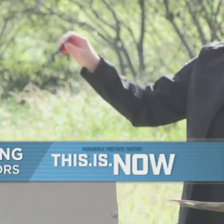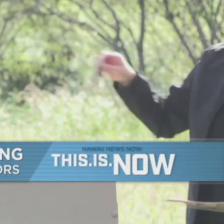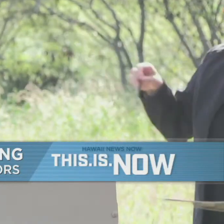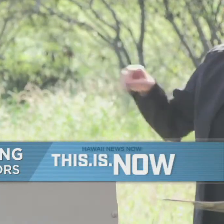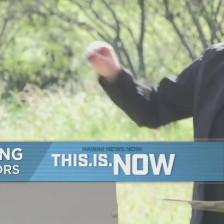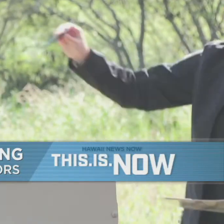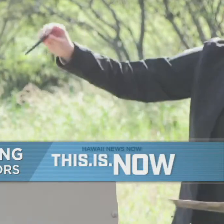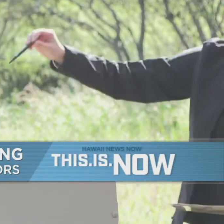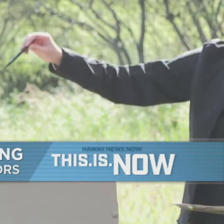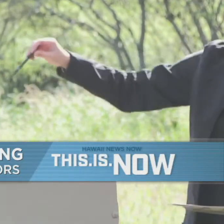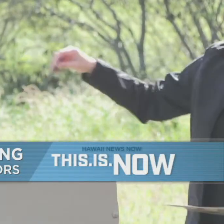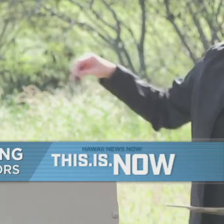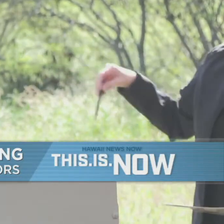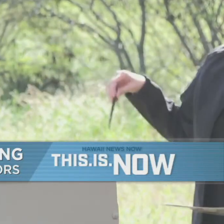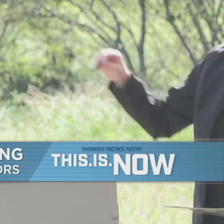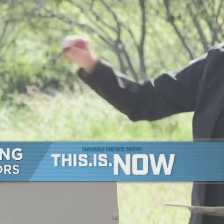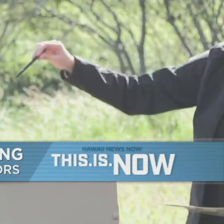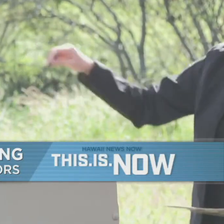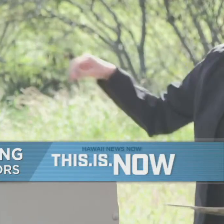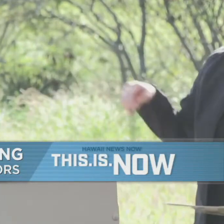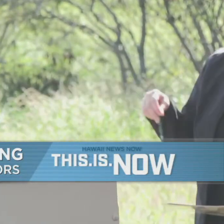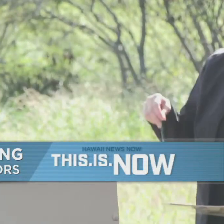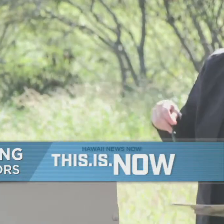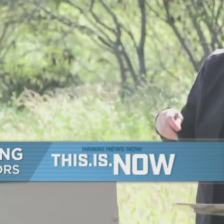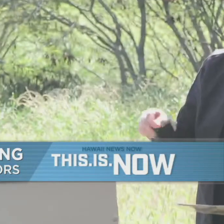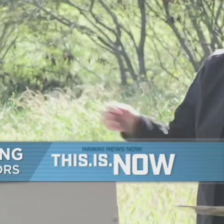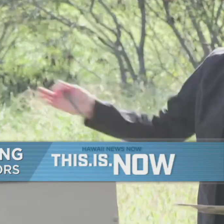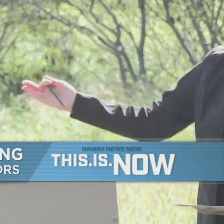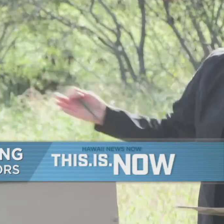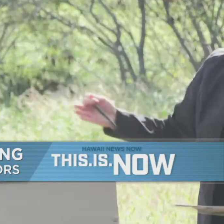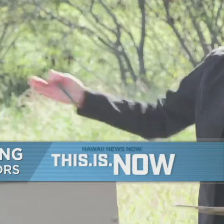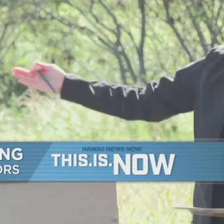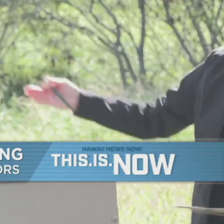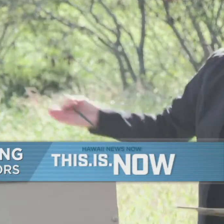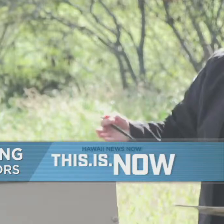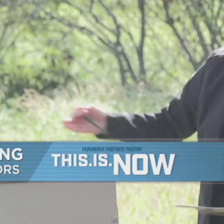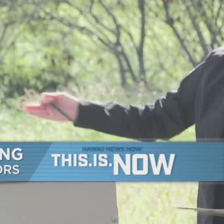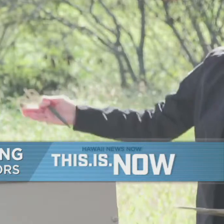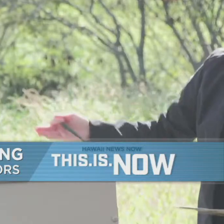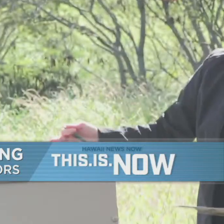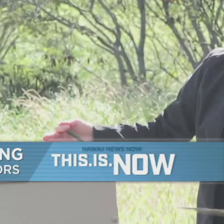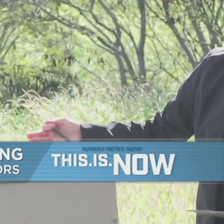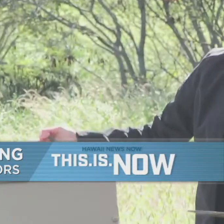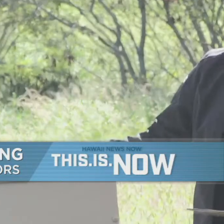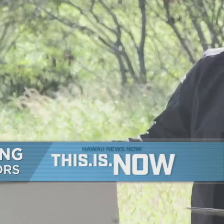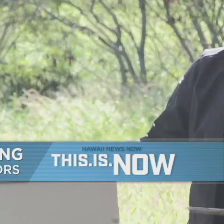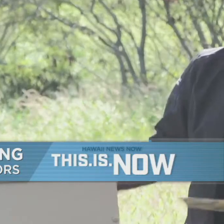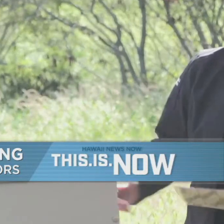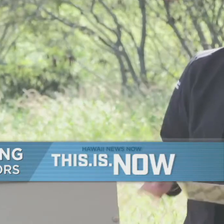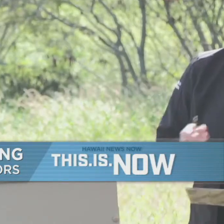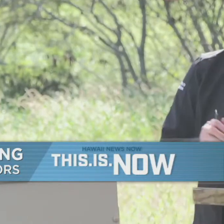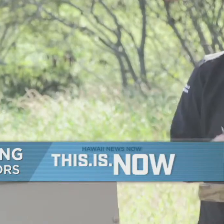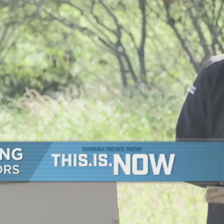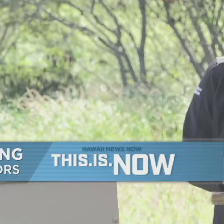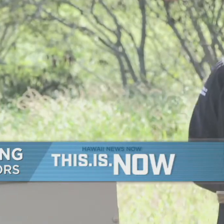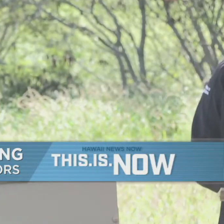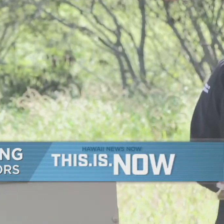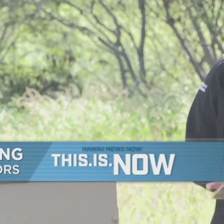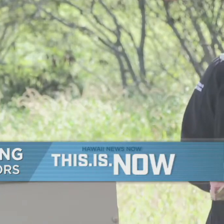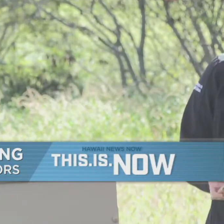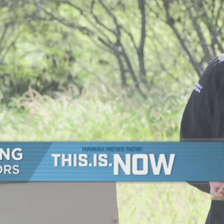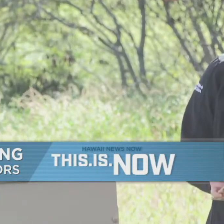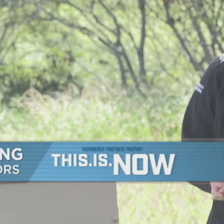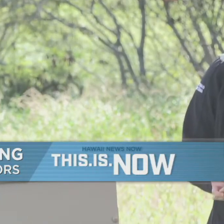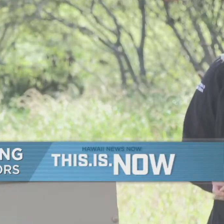partners like Mike Akane, CEO of HCF, CNHA's President, CEO Kuhio Lewis, our FEMA leadership, and